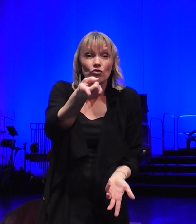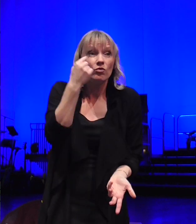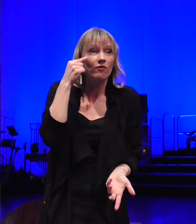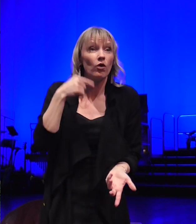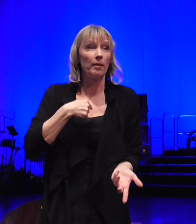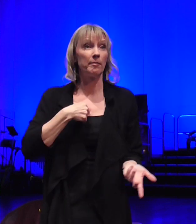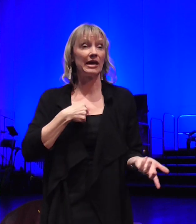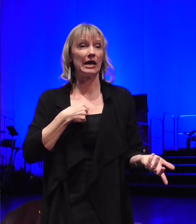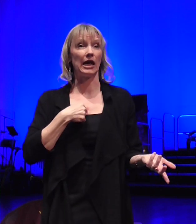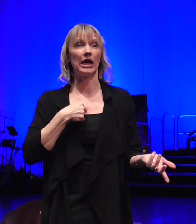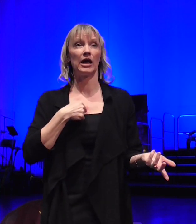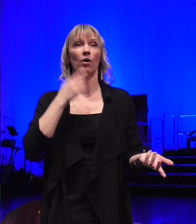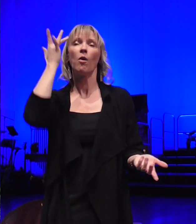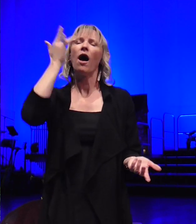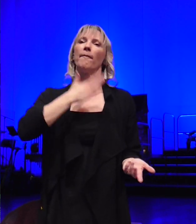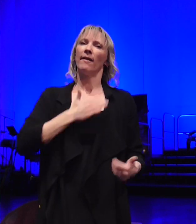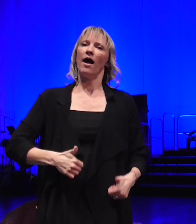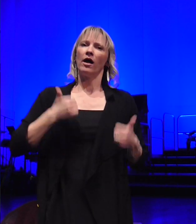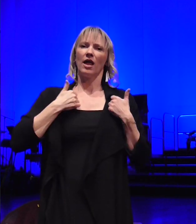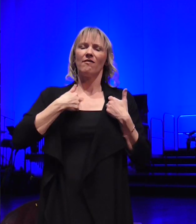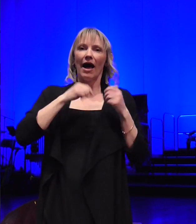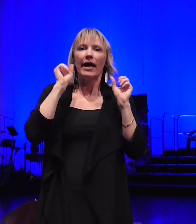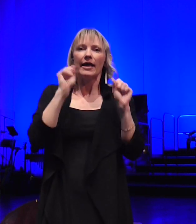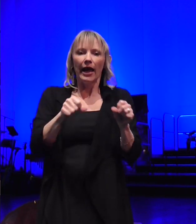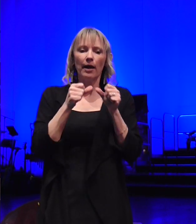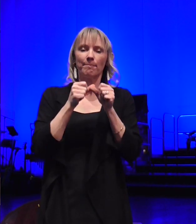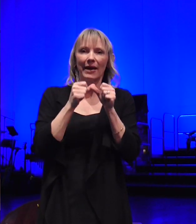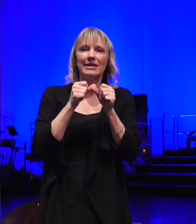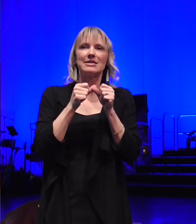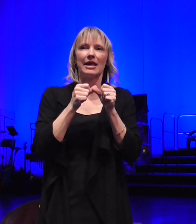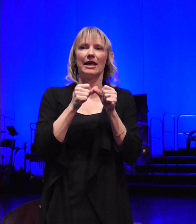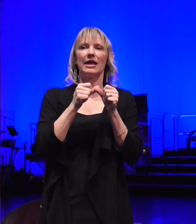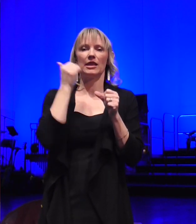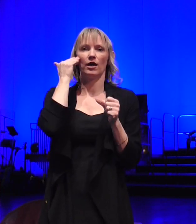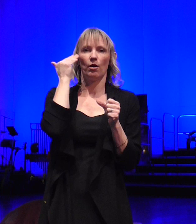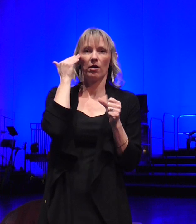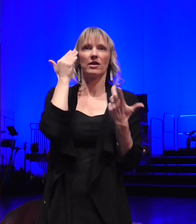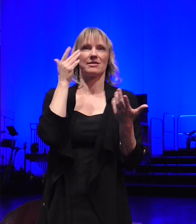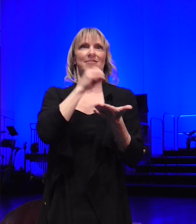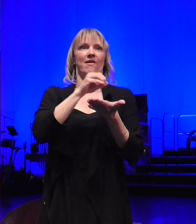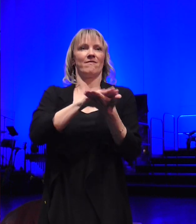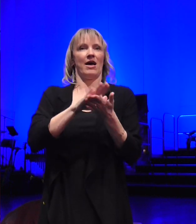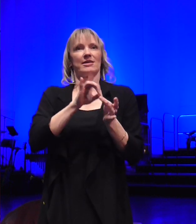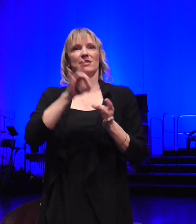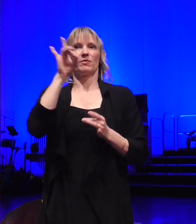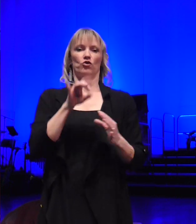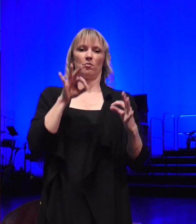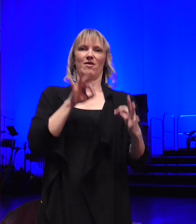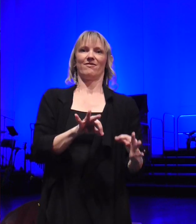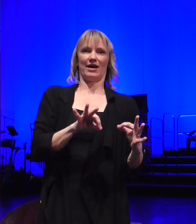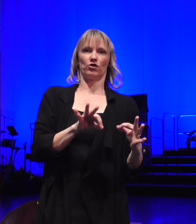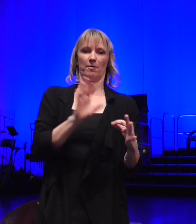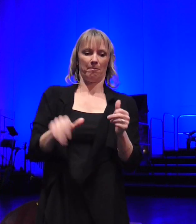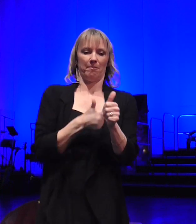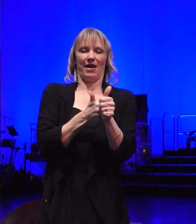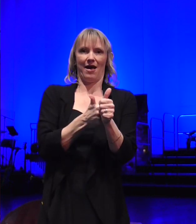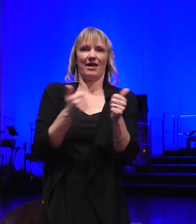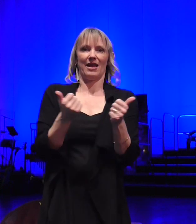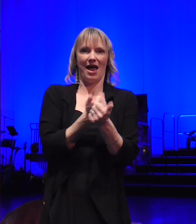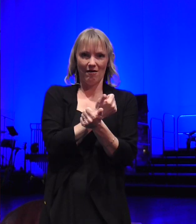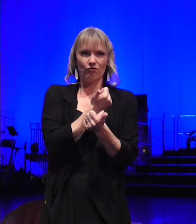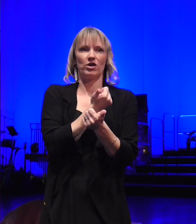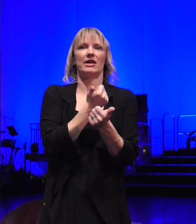me. Because in my life, I can maintain an awareness that there is a divine spiritual perfection back of every